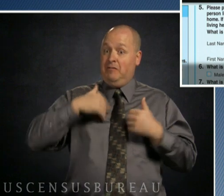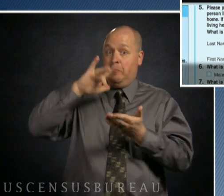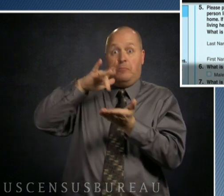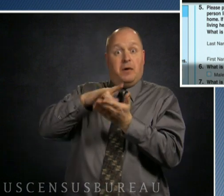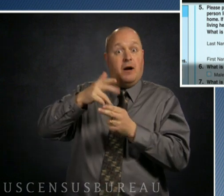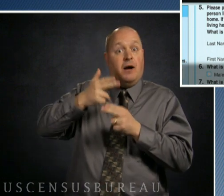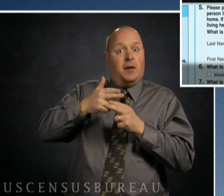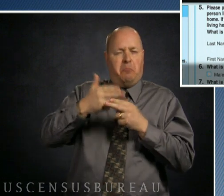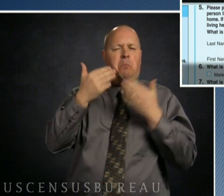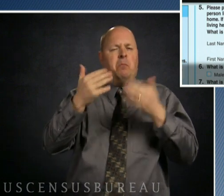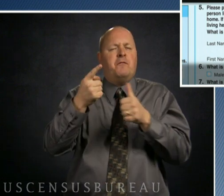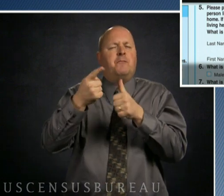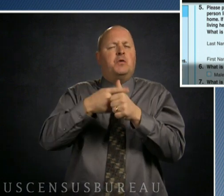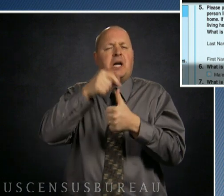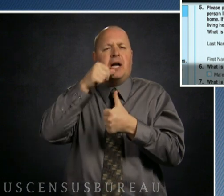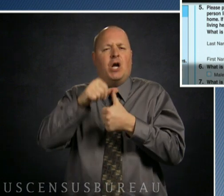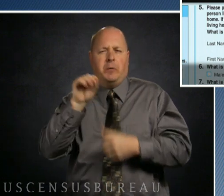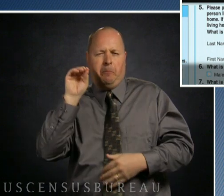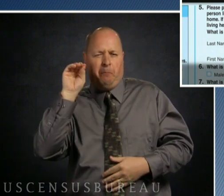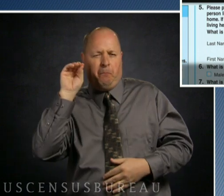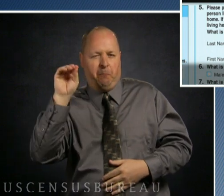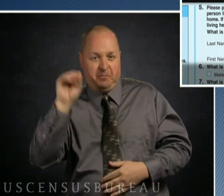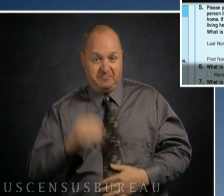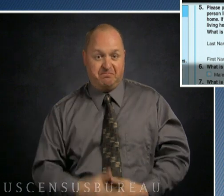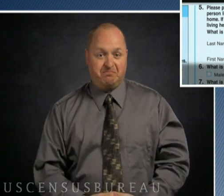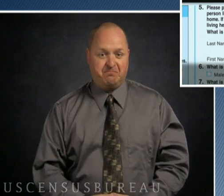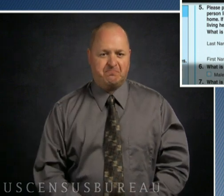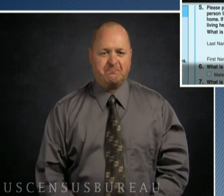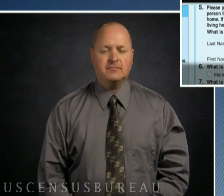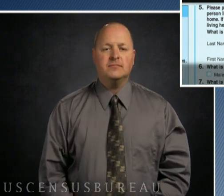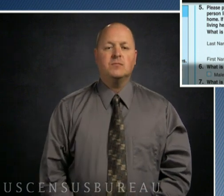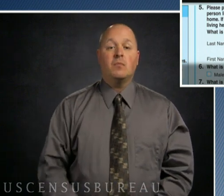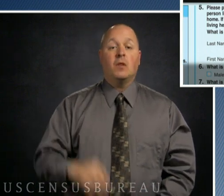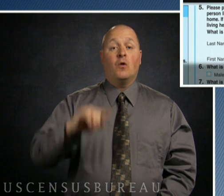middle initial, please print the letter in this box.